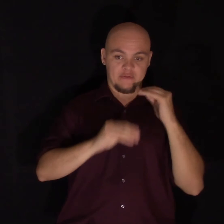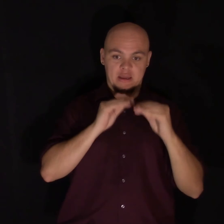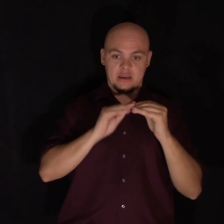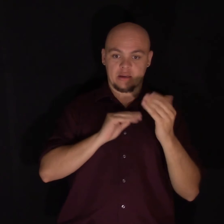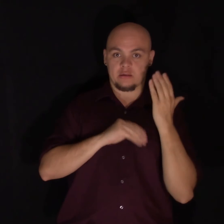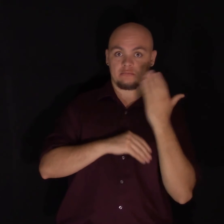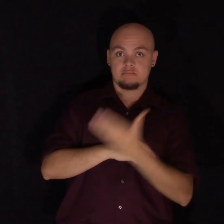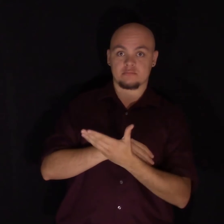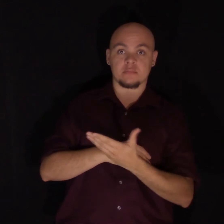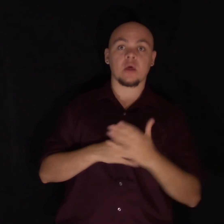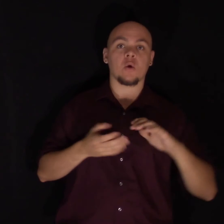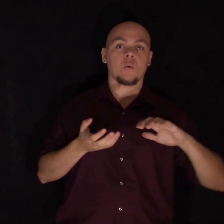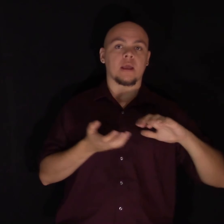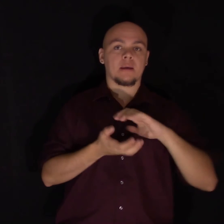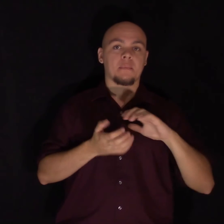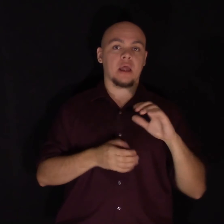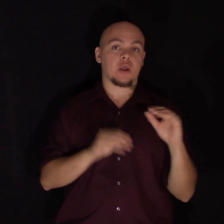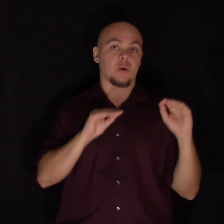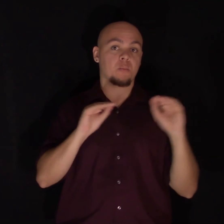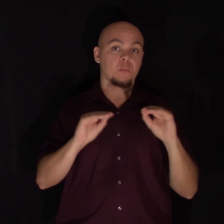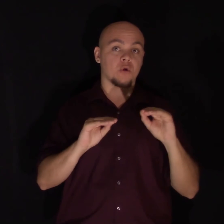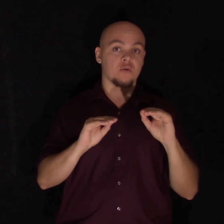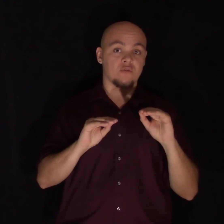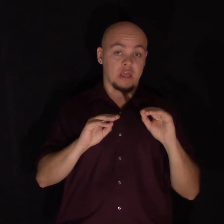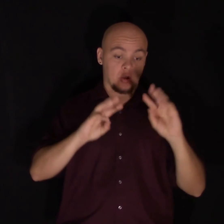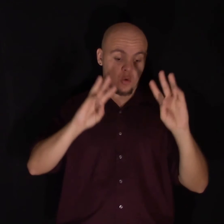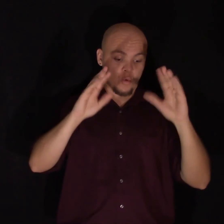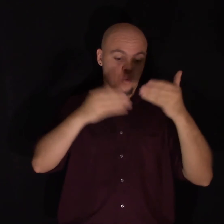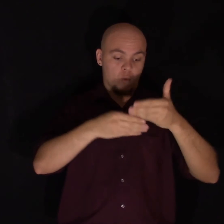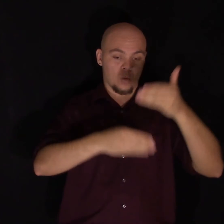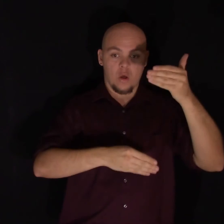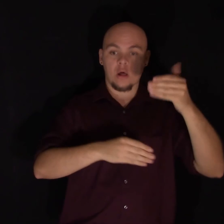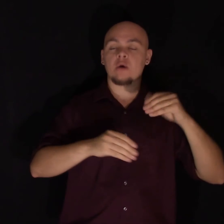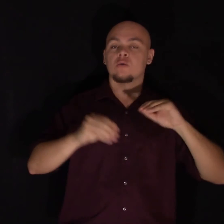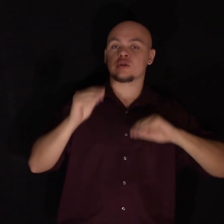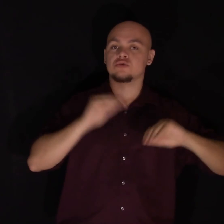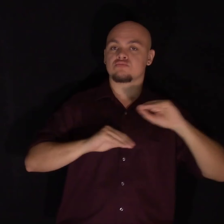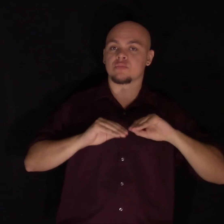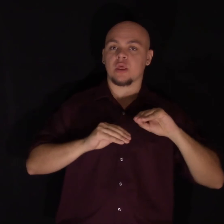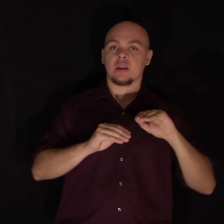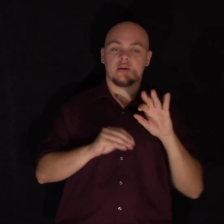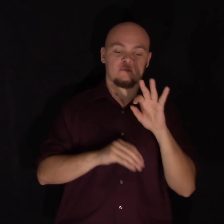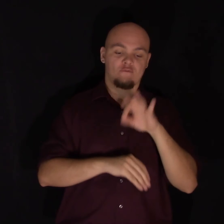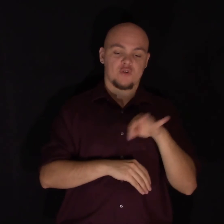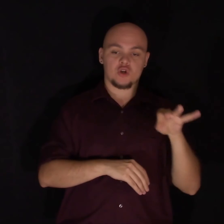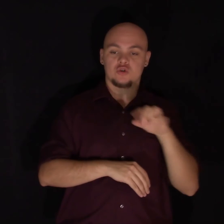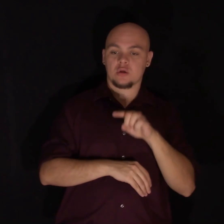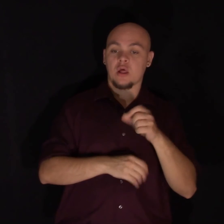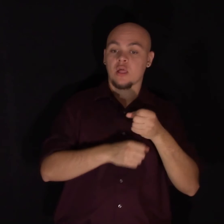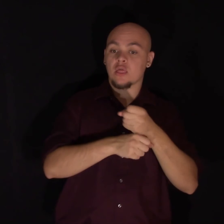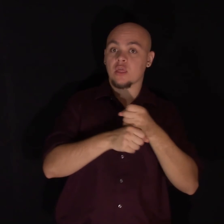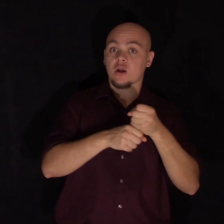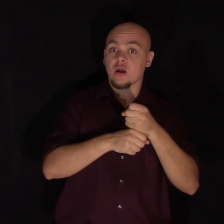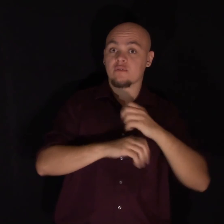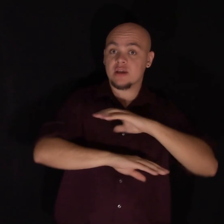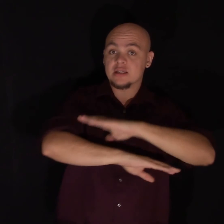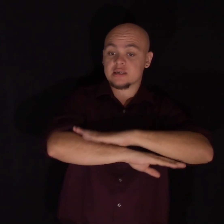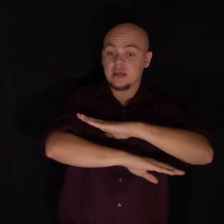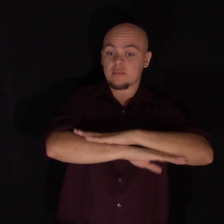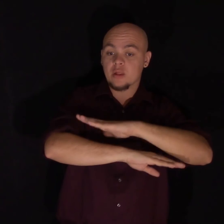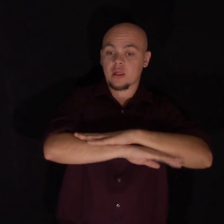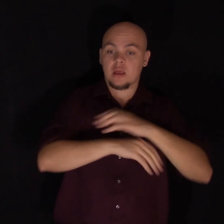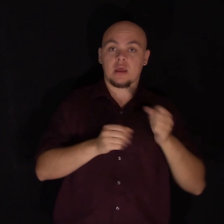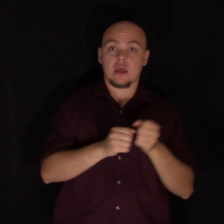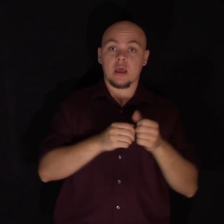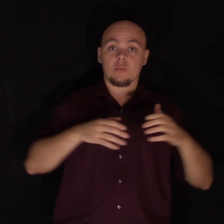here, we combine a moving wall with transformer furniture to get a lot out of the space. Look at the coffee table. It grows